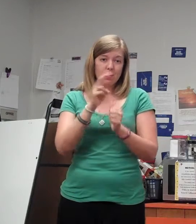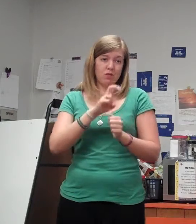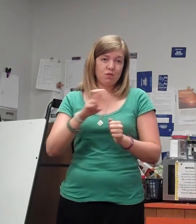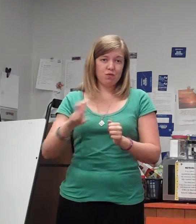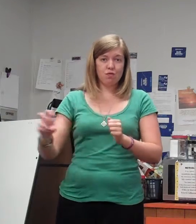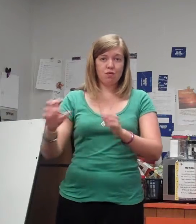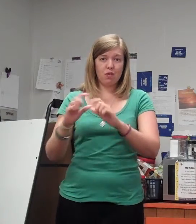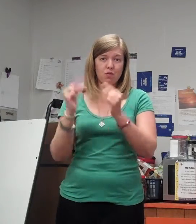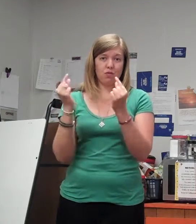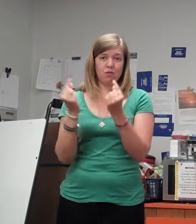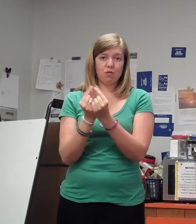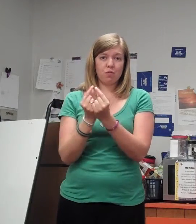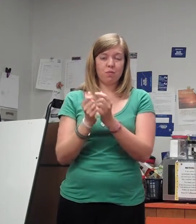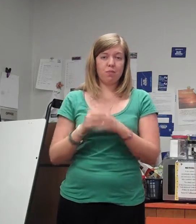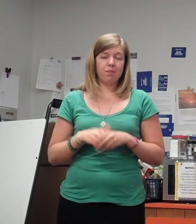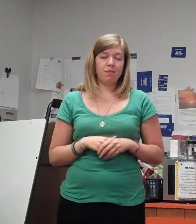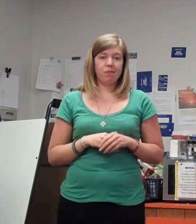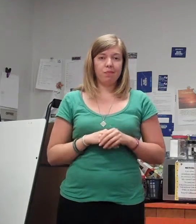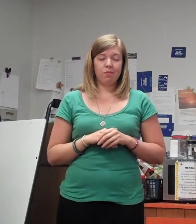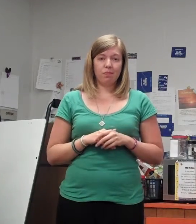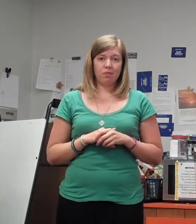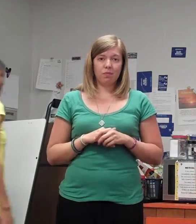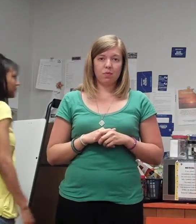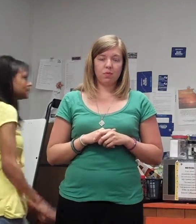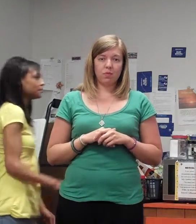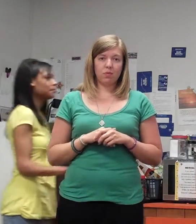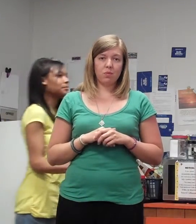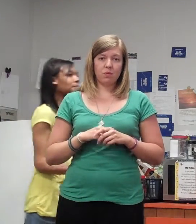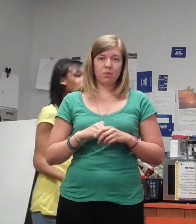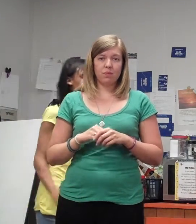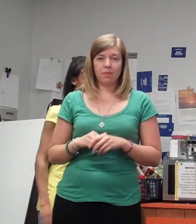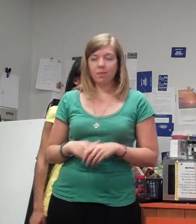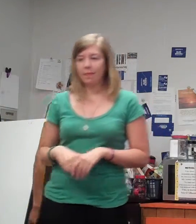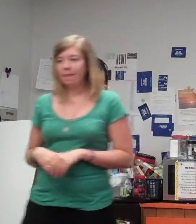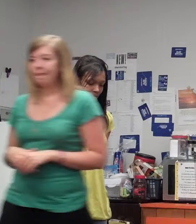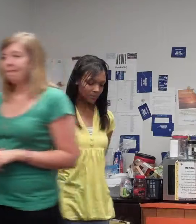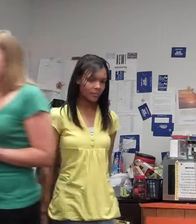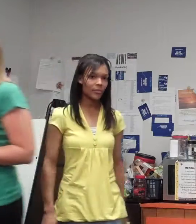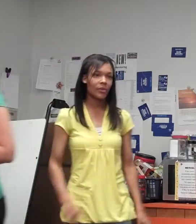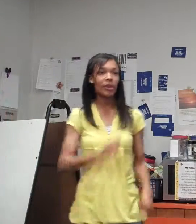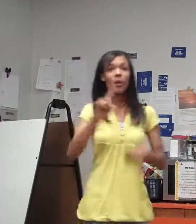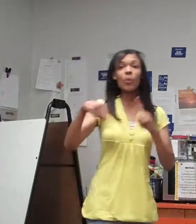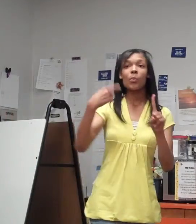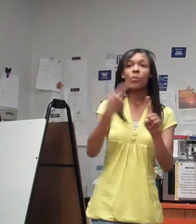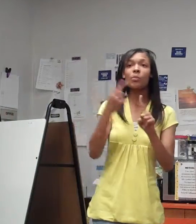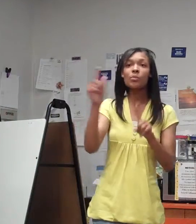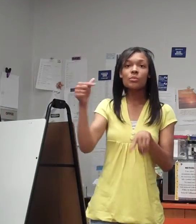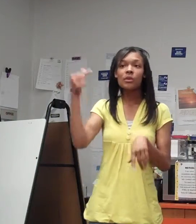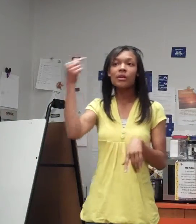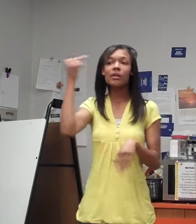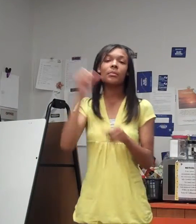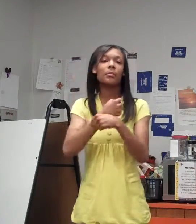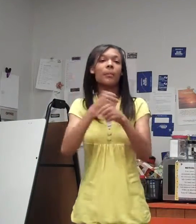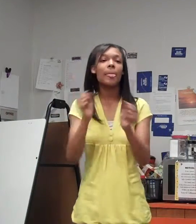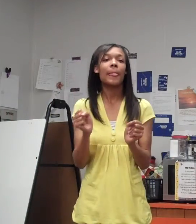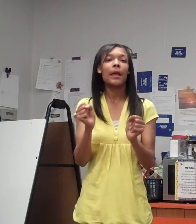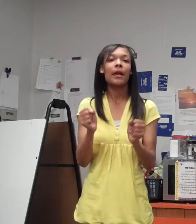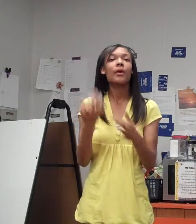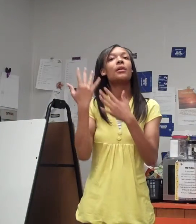When we got to the government office, we had to just wait. And you wait